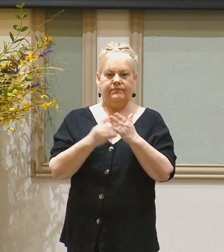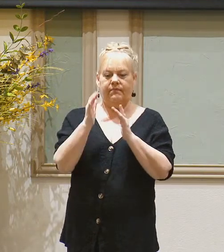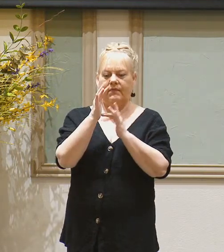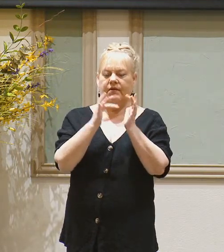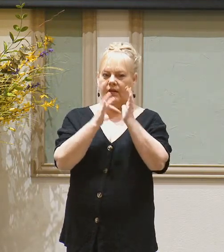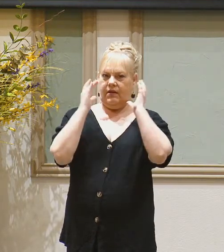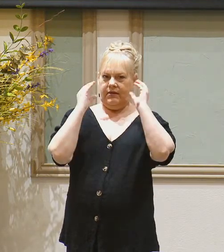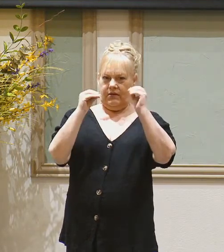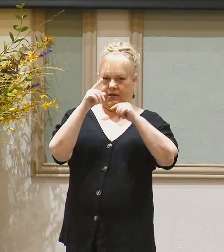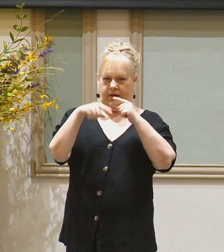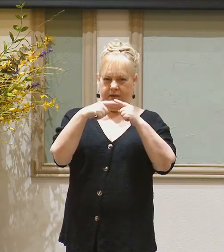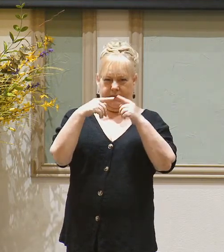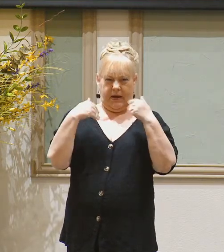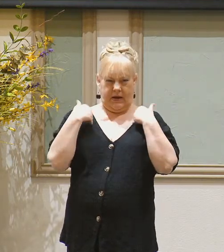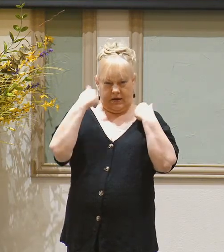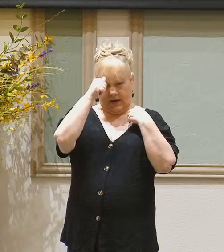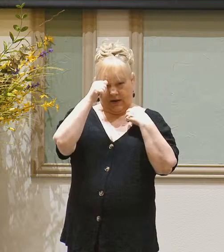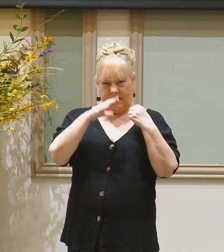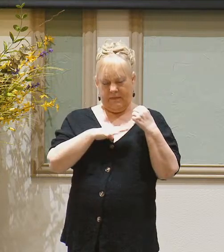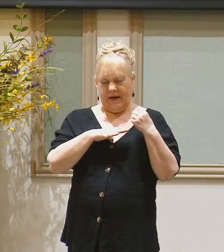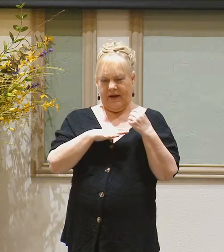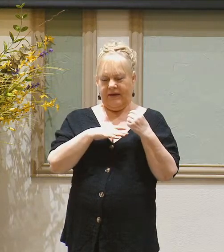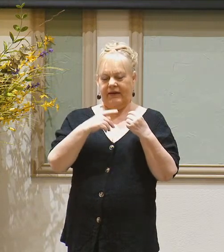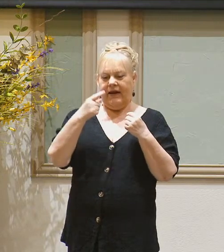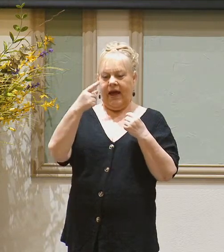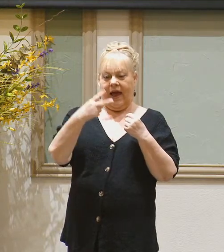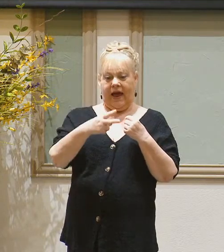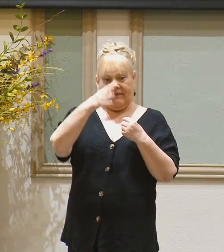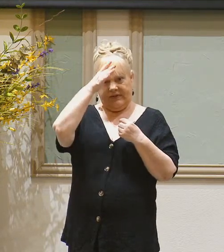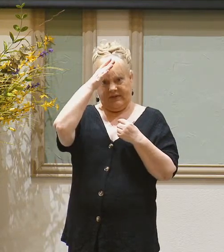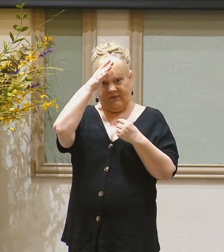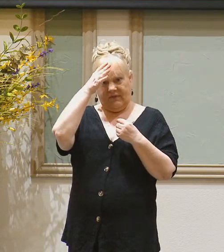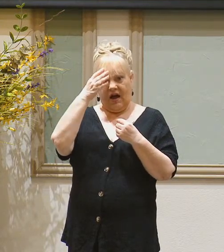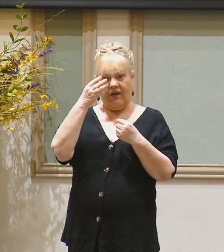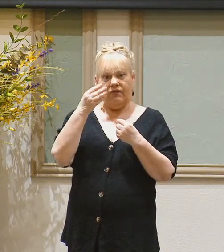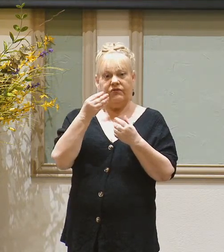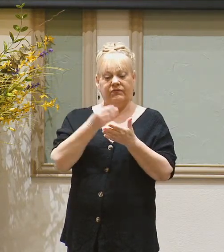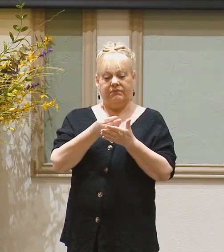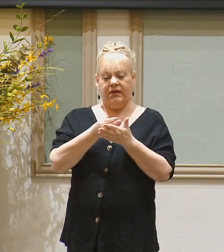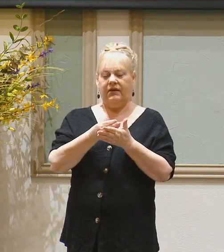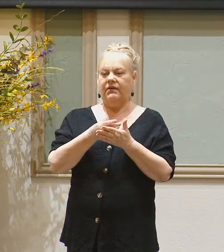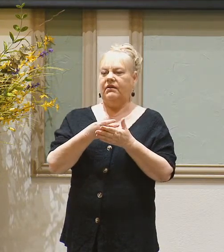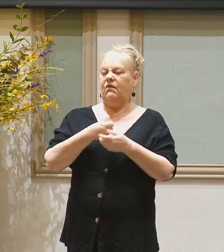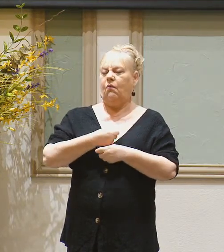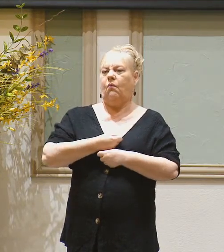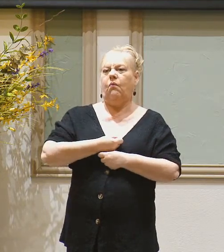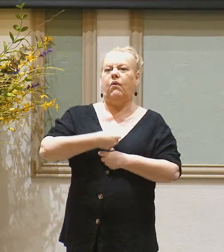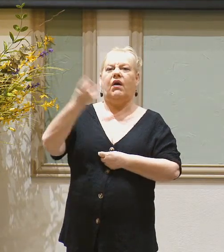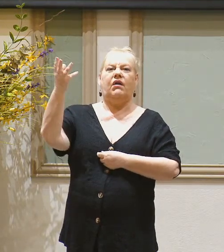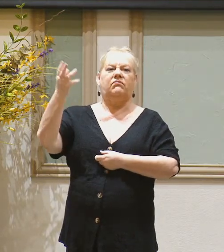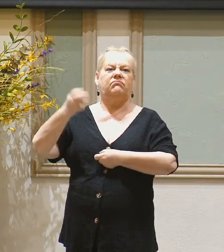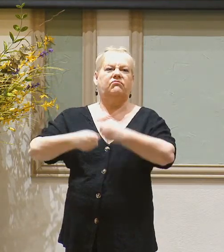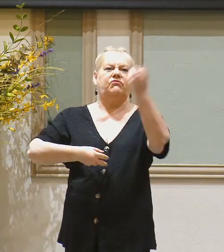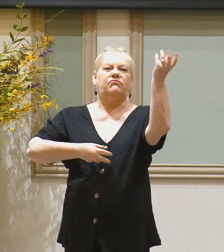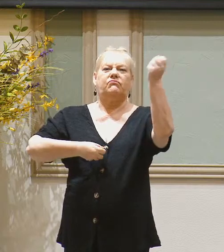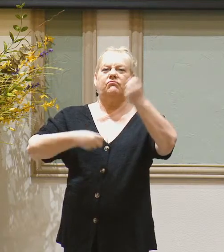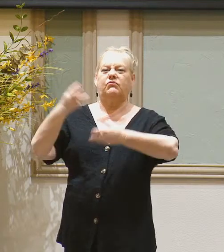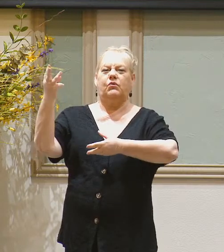Jesus teaches about a young man who takes half his father's estate and wastes it in riotous living.